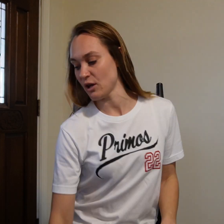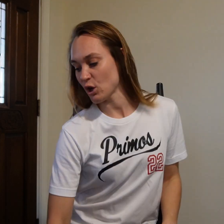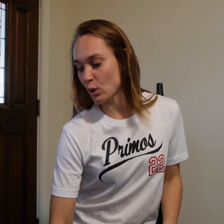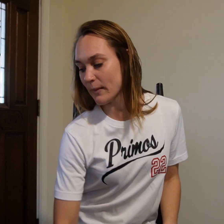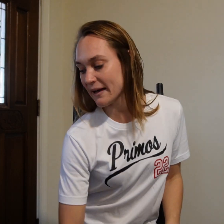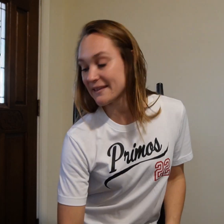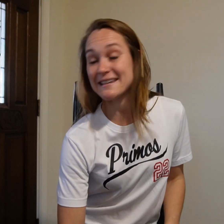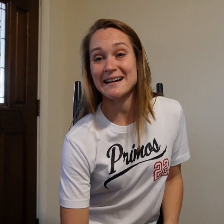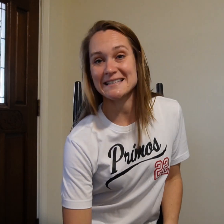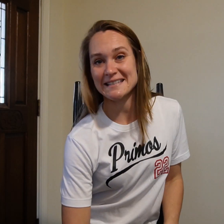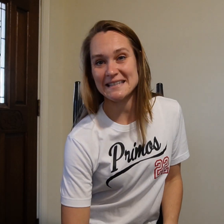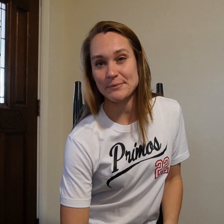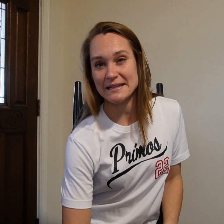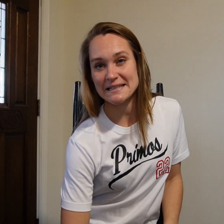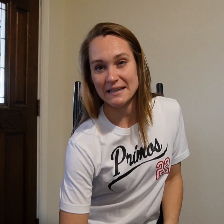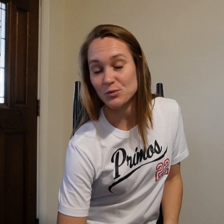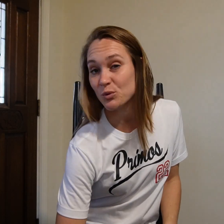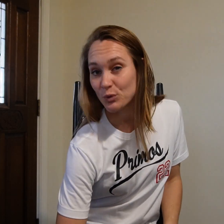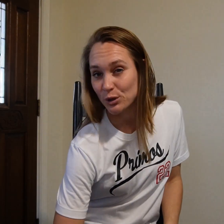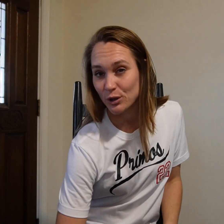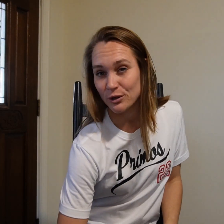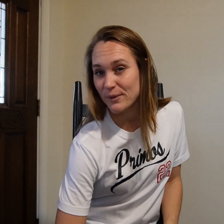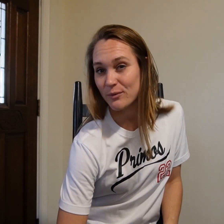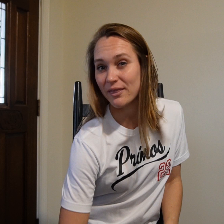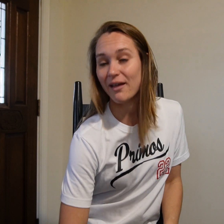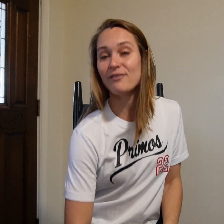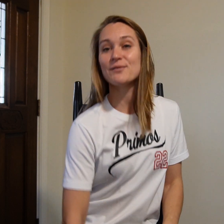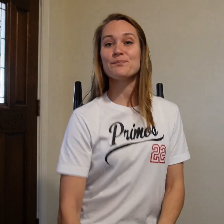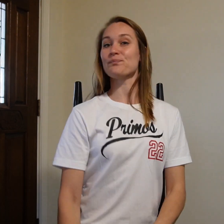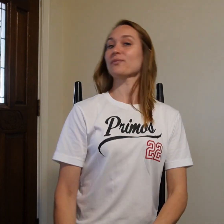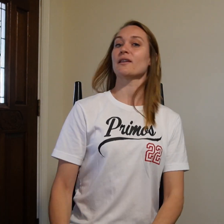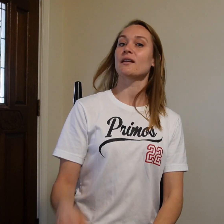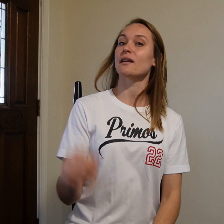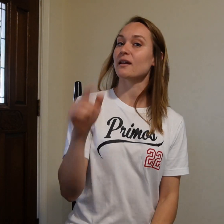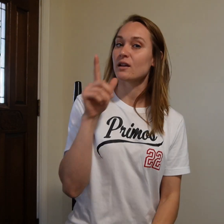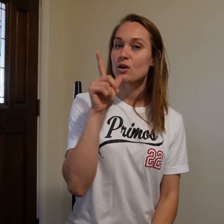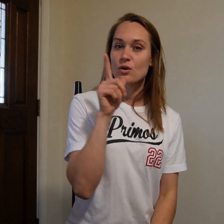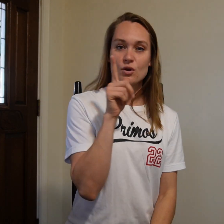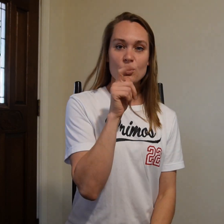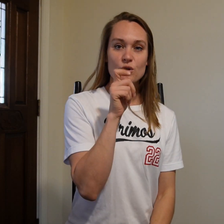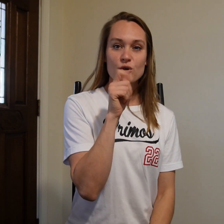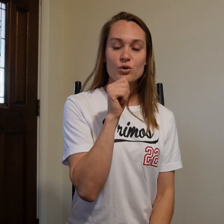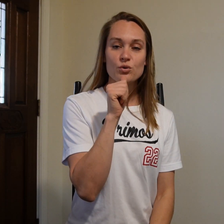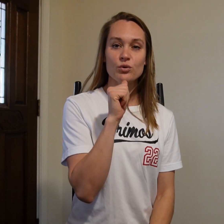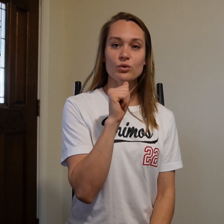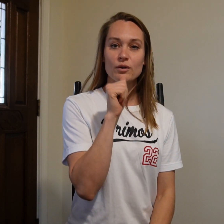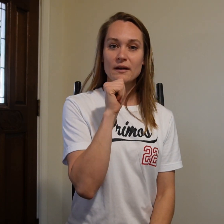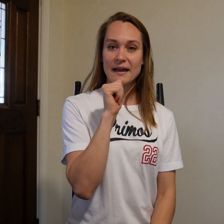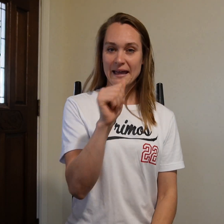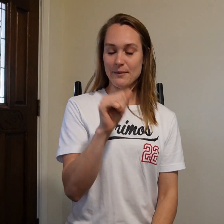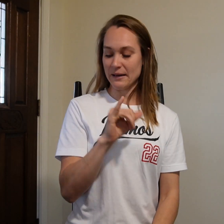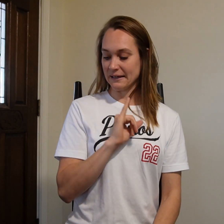who am I that the eyes that see my sin would look on me with love? Okay. Who am I